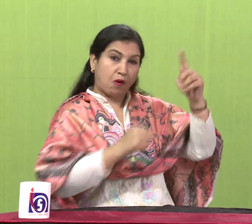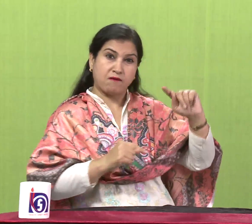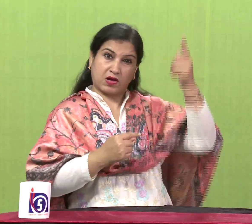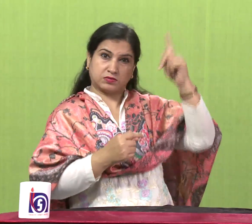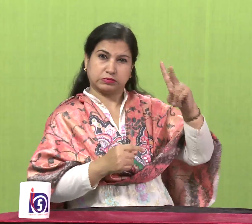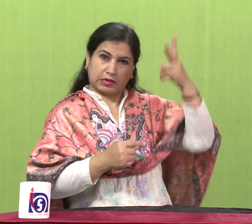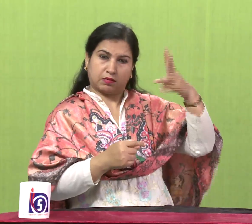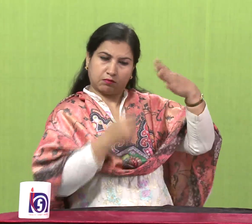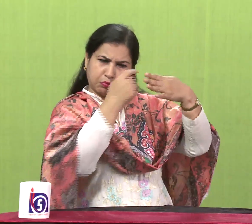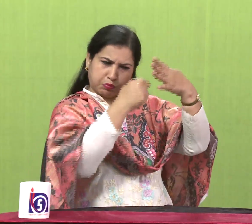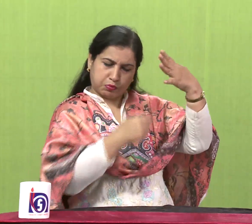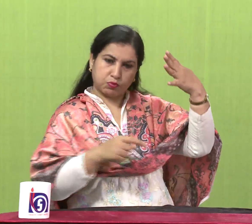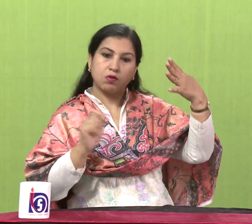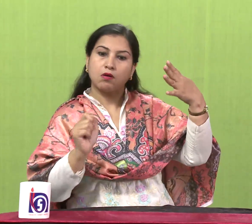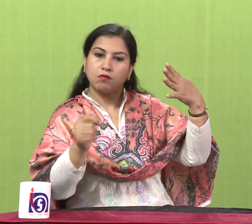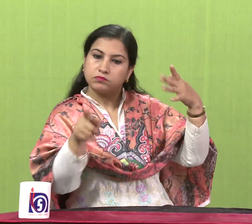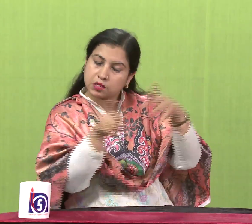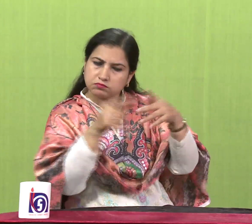based on their performance.